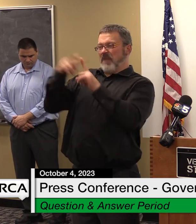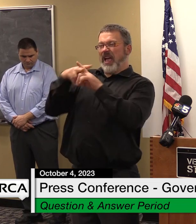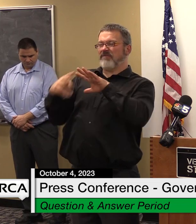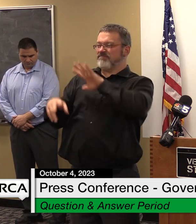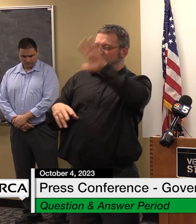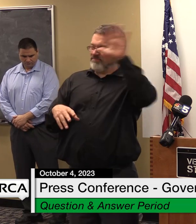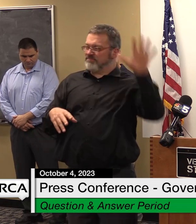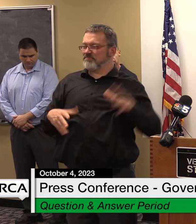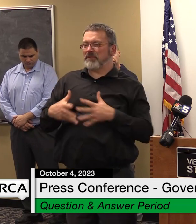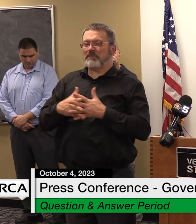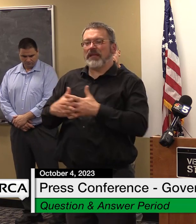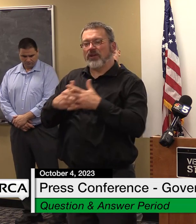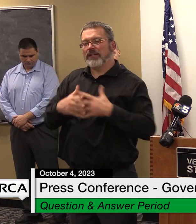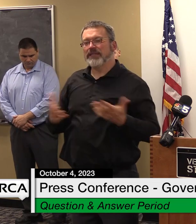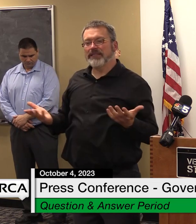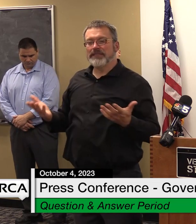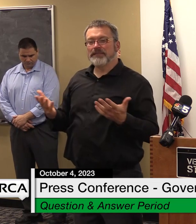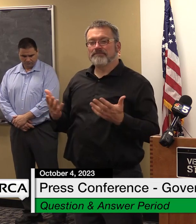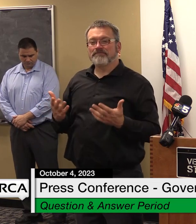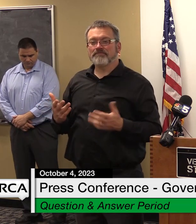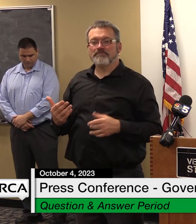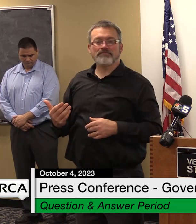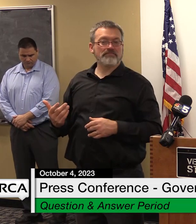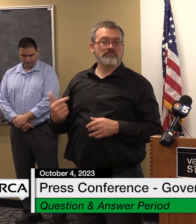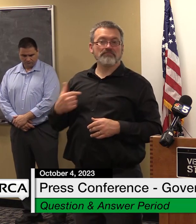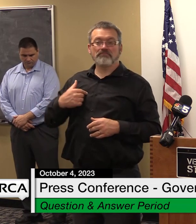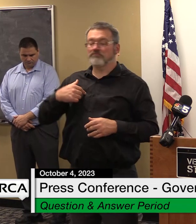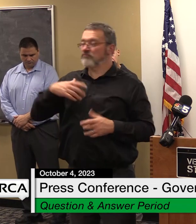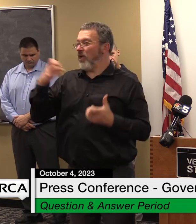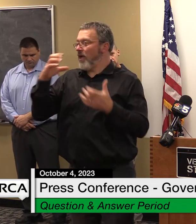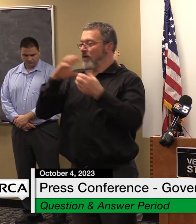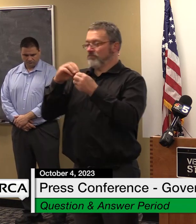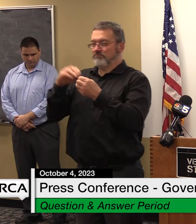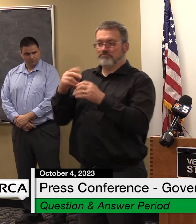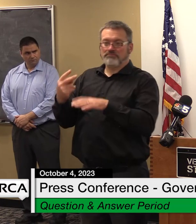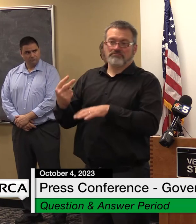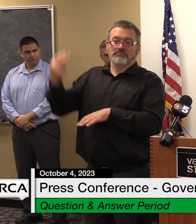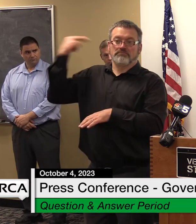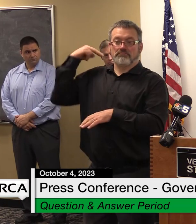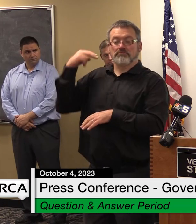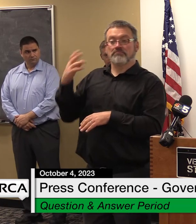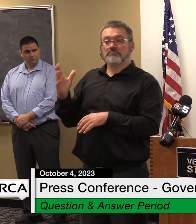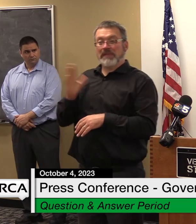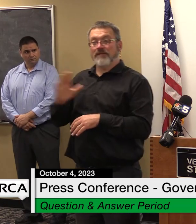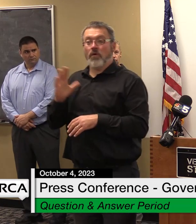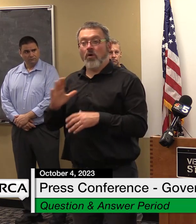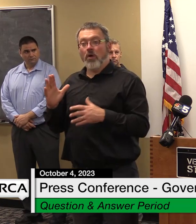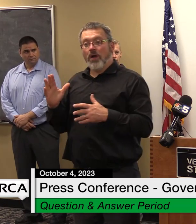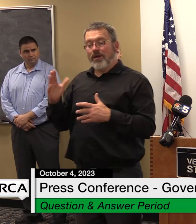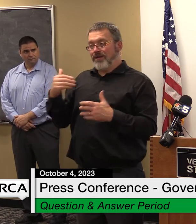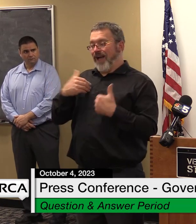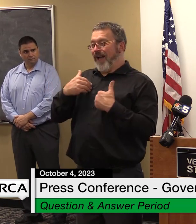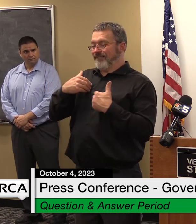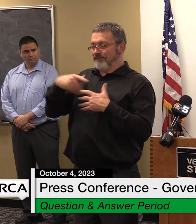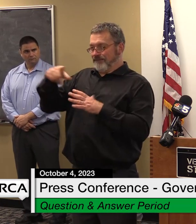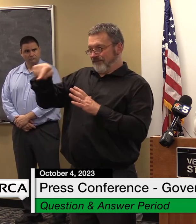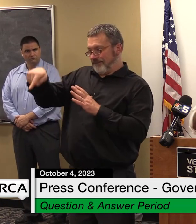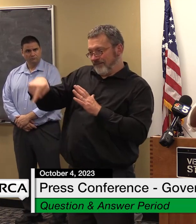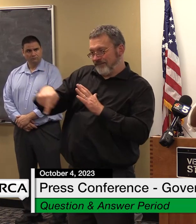It used to be, I've used this analogy before, it used to be that there was the pendulum that went back and